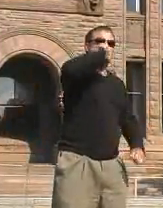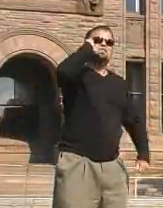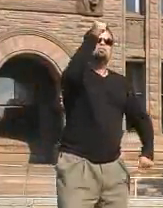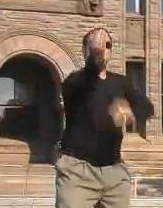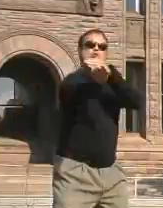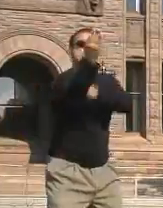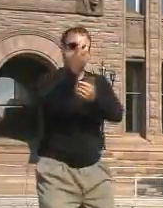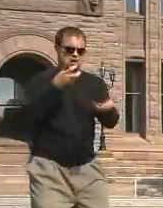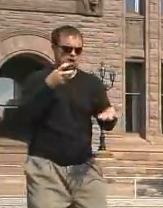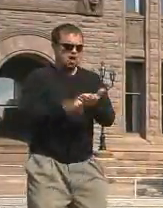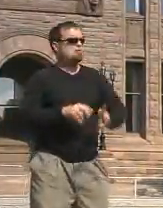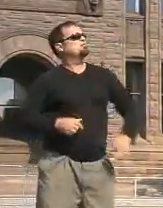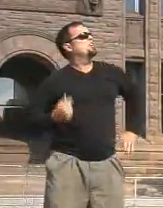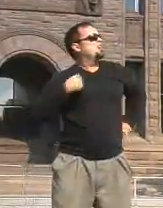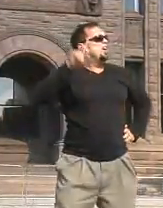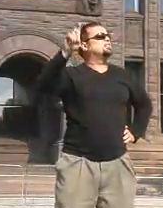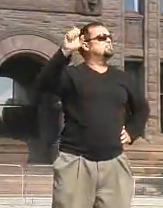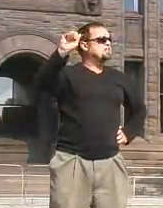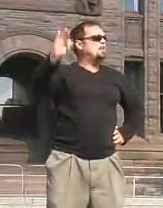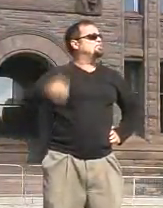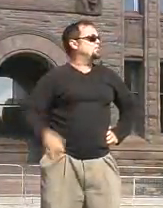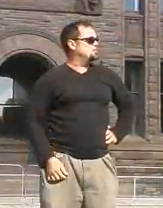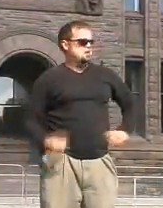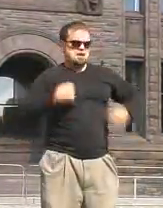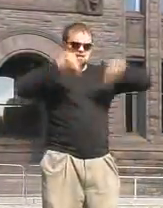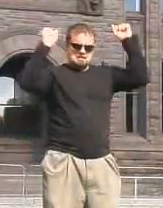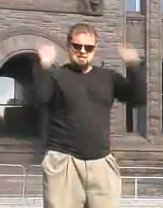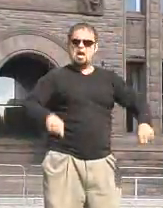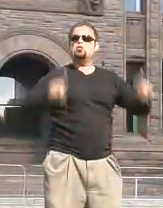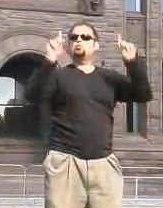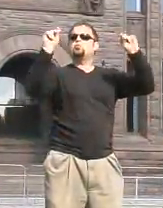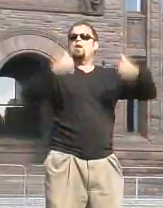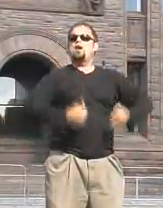to stop. We need to wake up tomorrow morning and think, yes, I am deaf